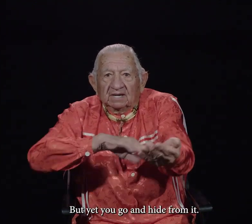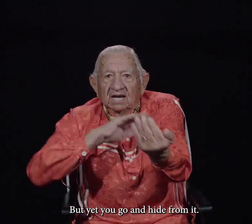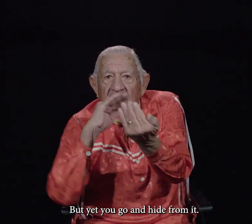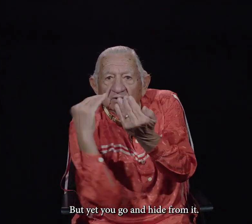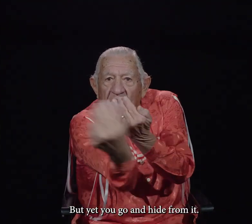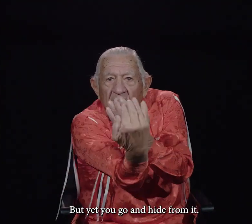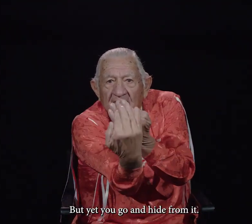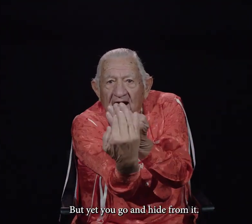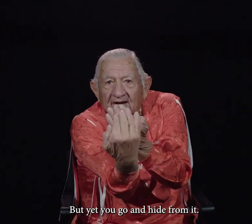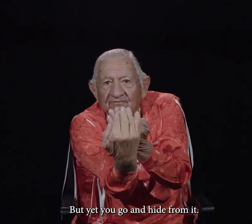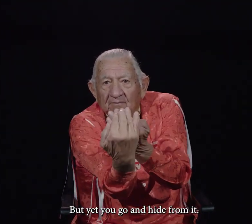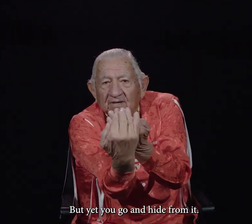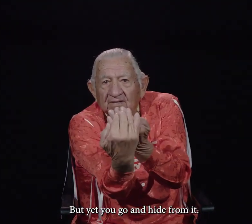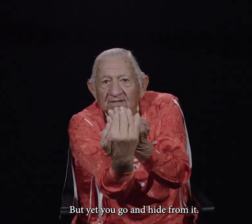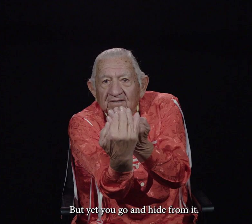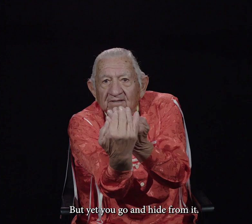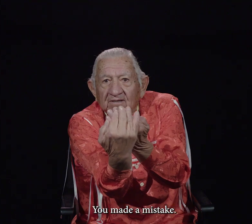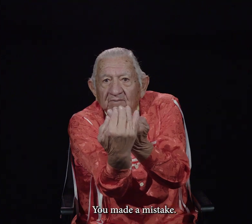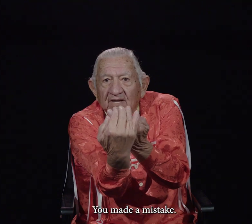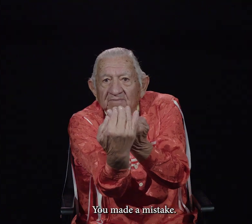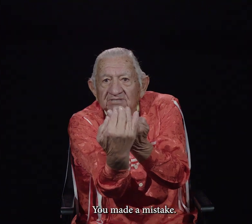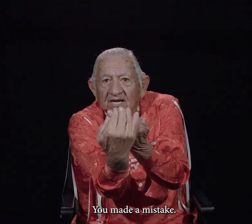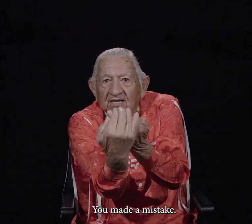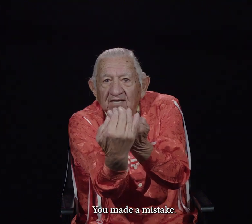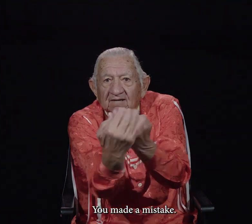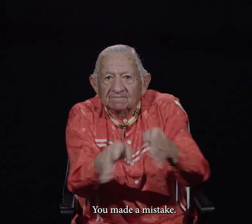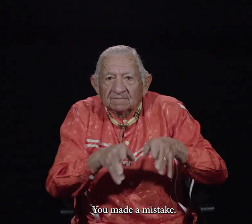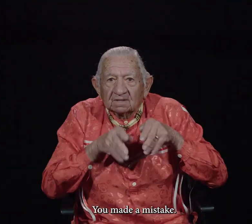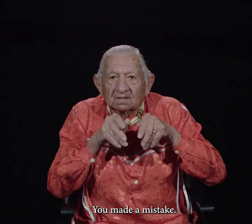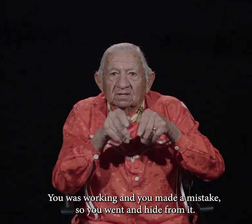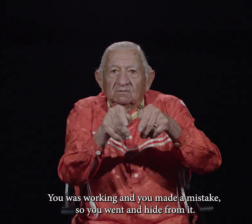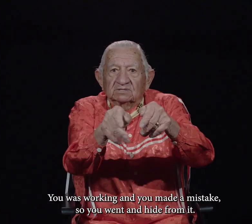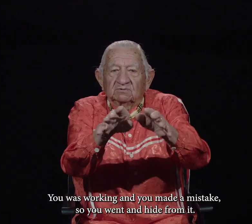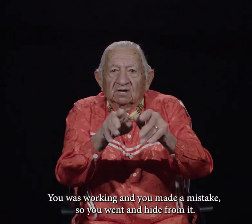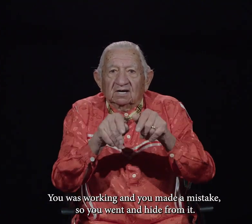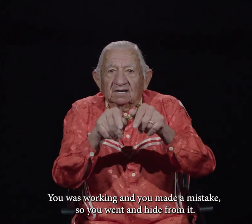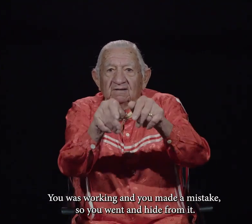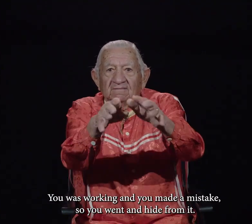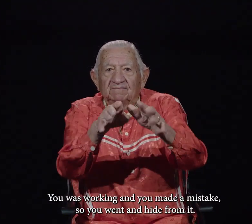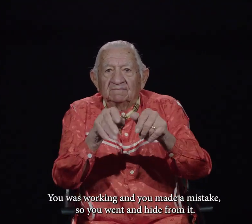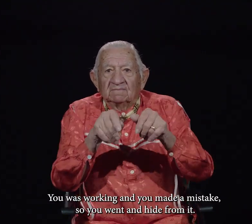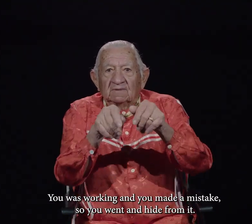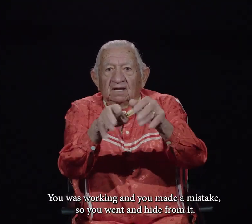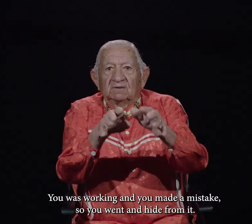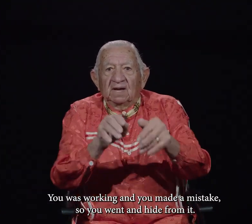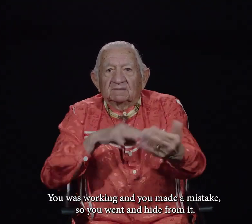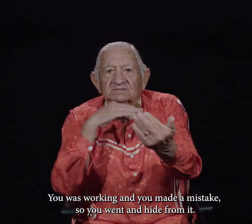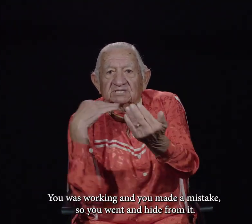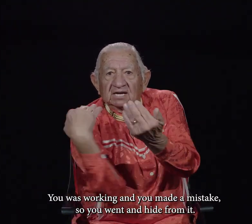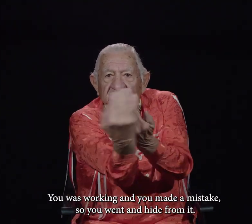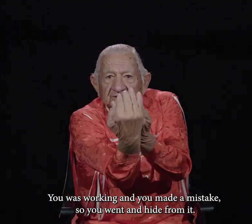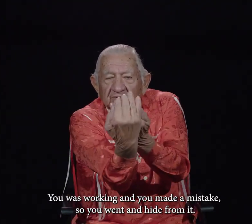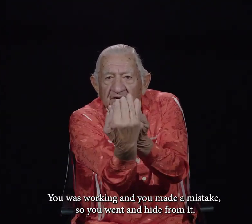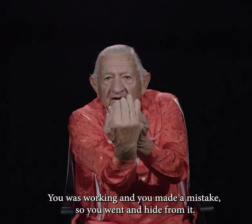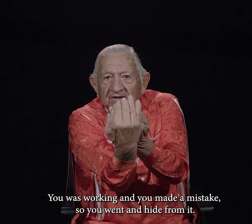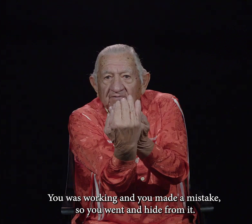yet you go and hide from it. You made a mistake. You was working, and you made a mistake, so you went and hide from